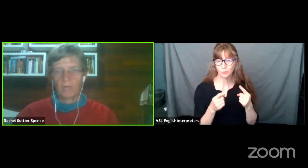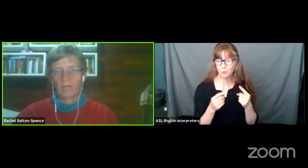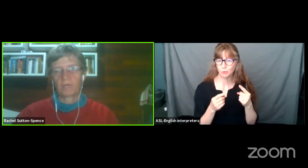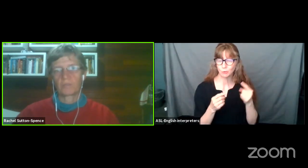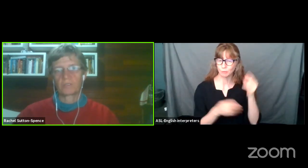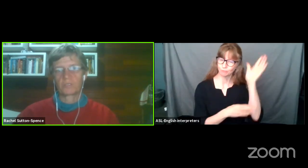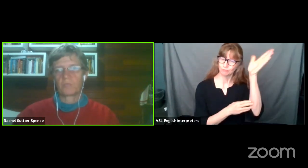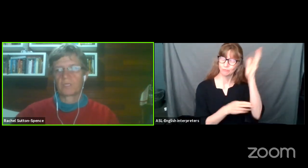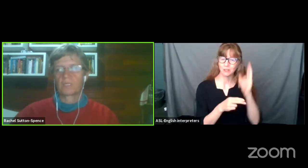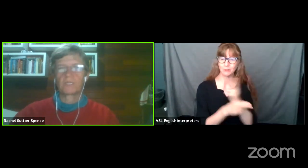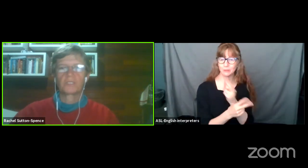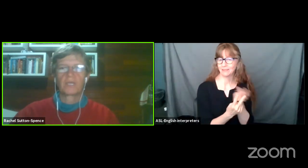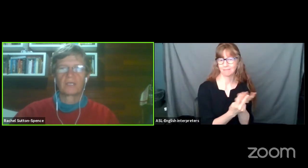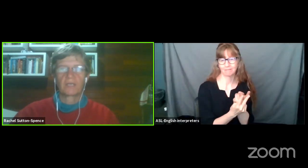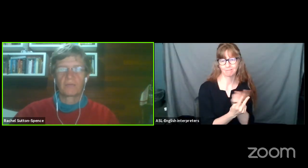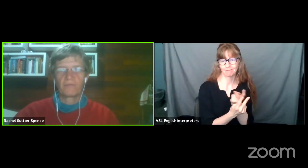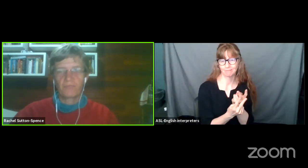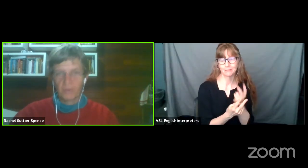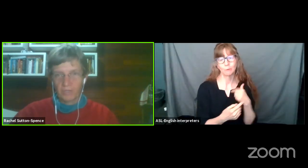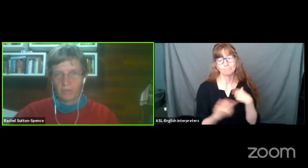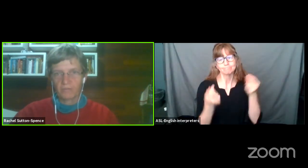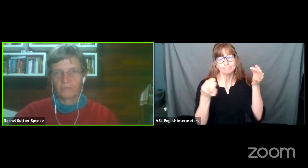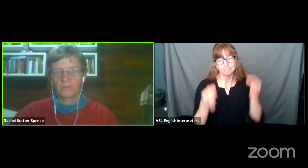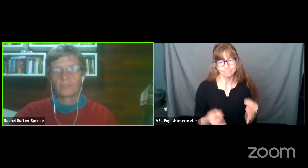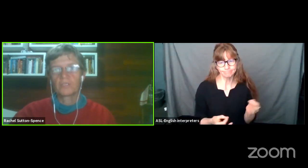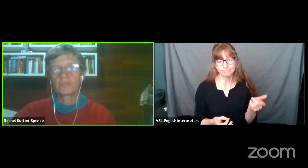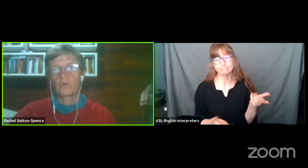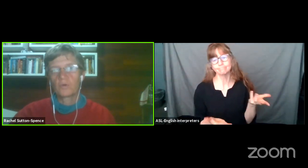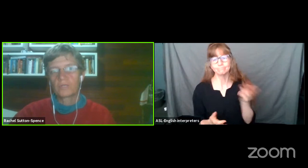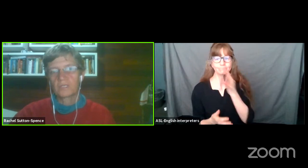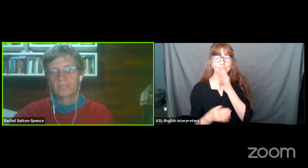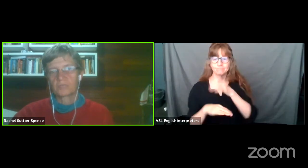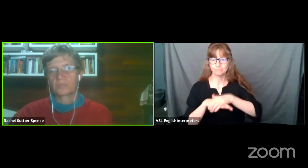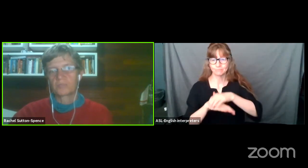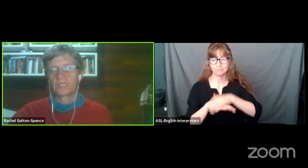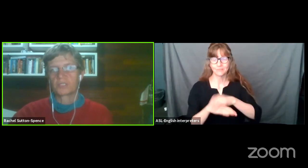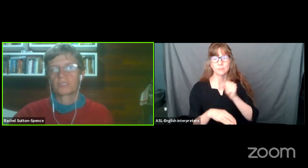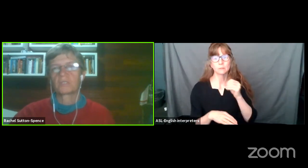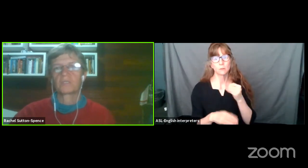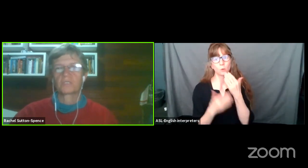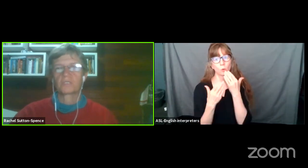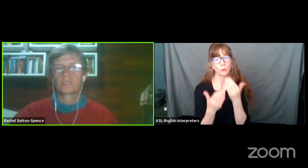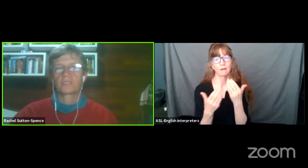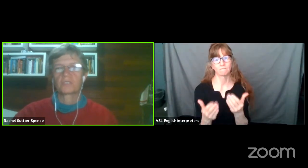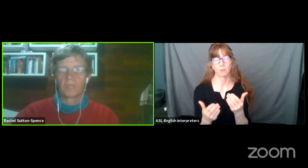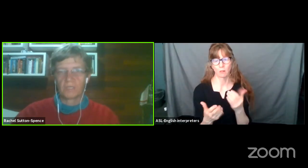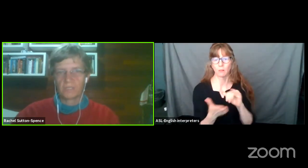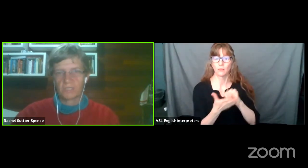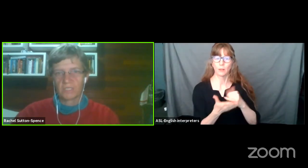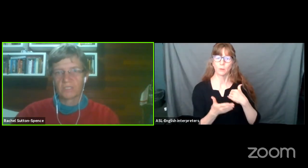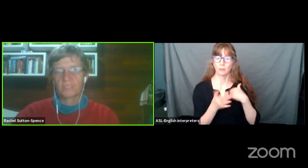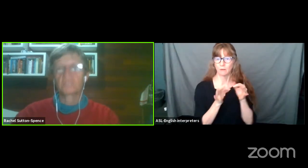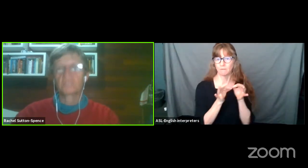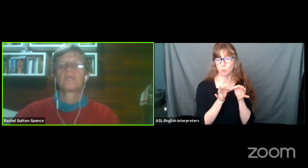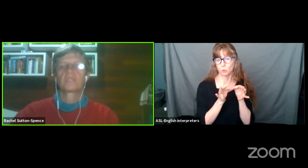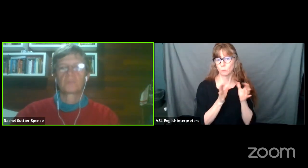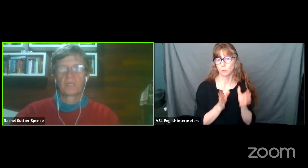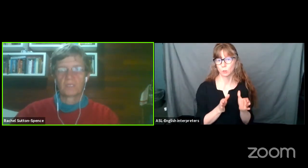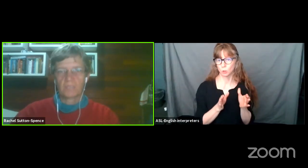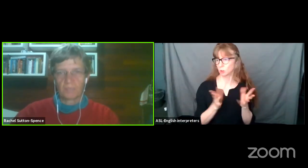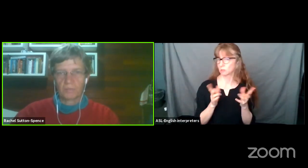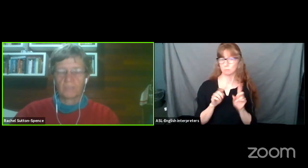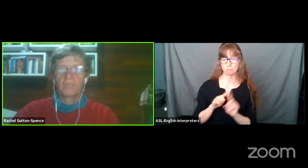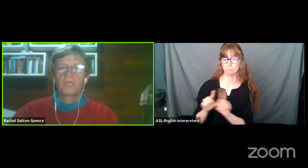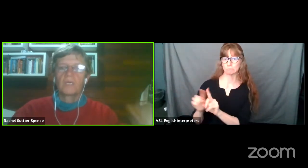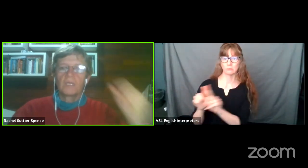is why I'm going to speak English, and I am very grateful to all the interpretation that's going on behind the scenes to make